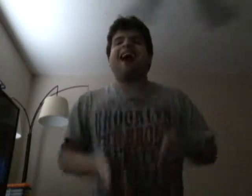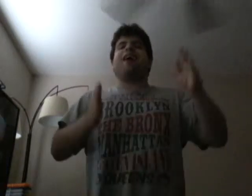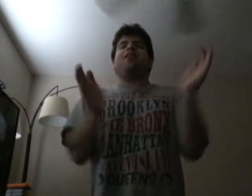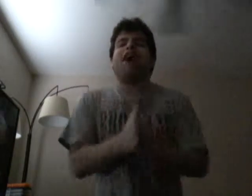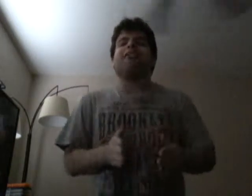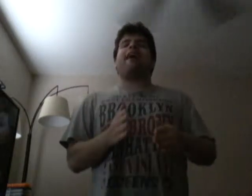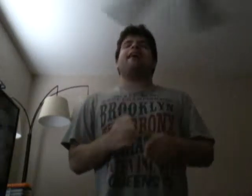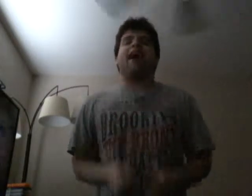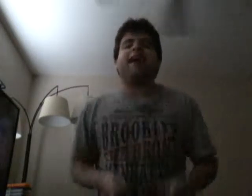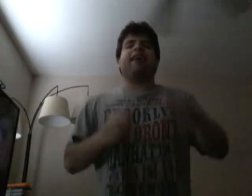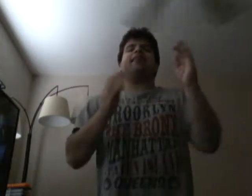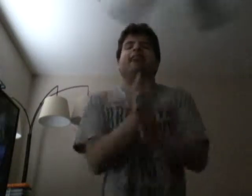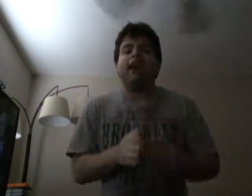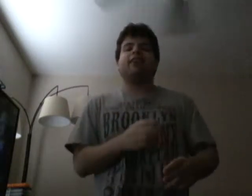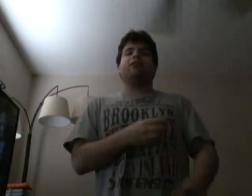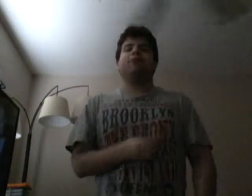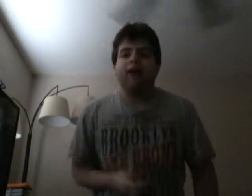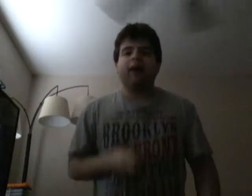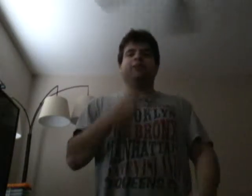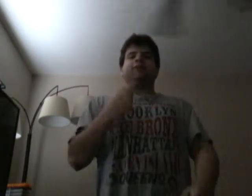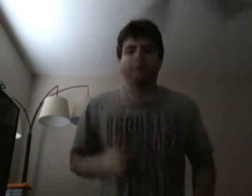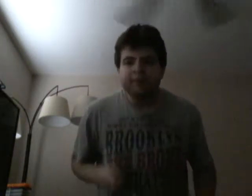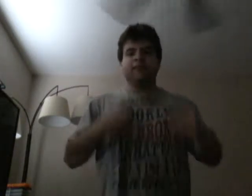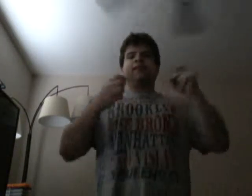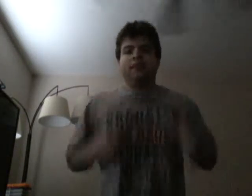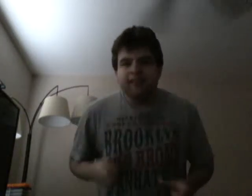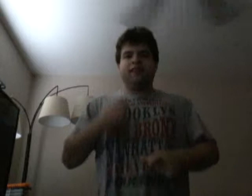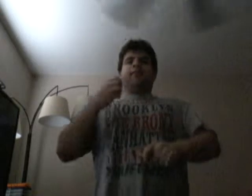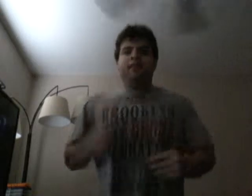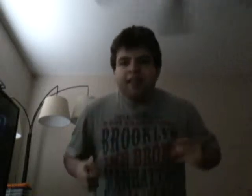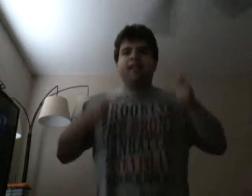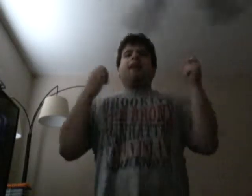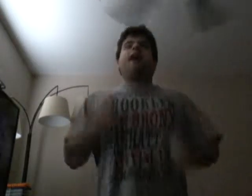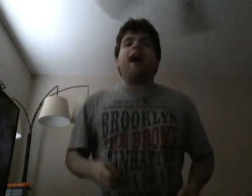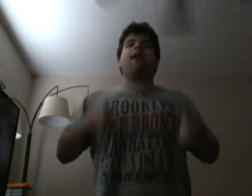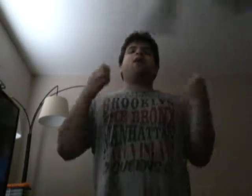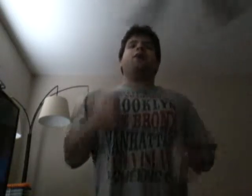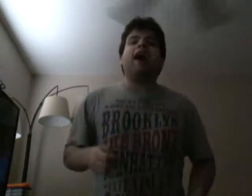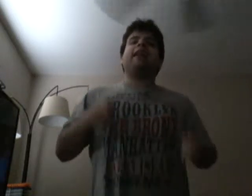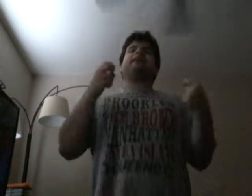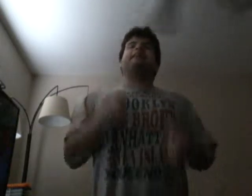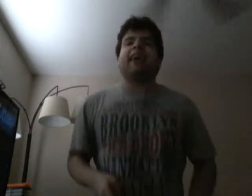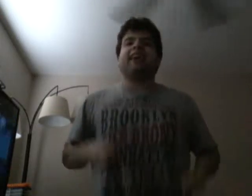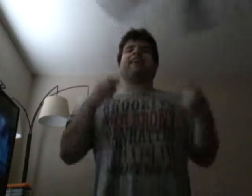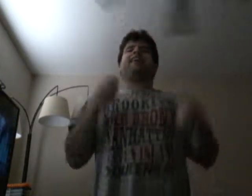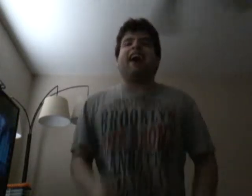goal? I know that I can't take no more. Ain't no lie. I don't wanna see you out